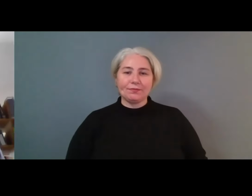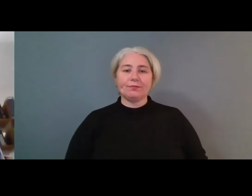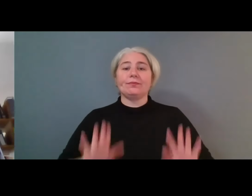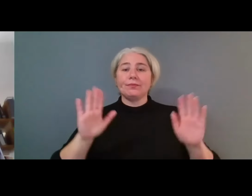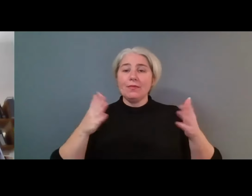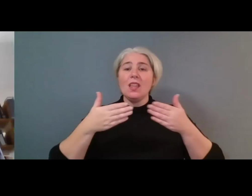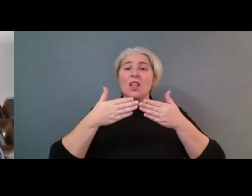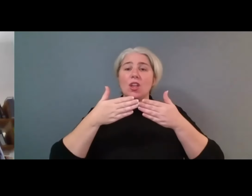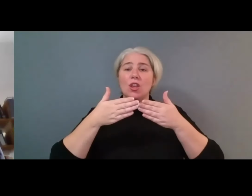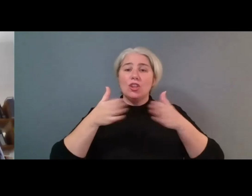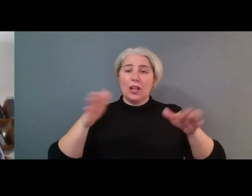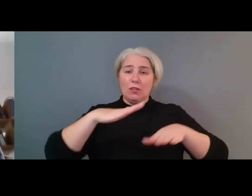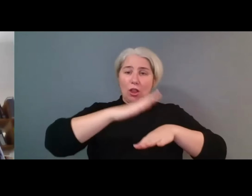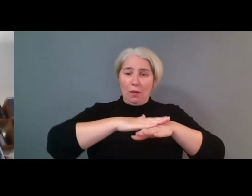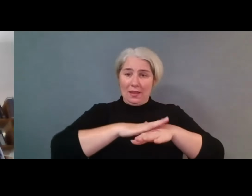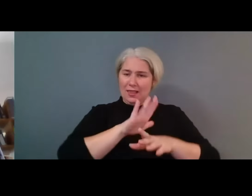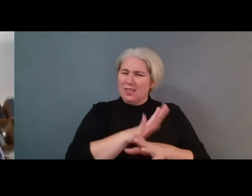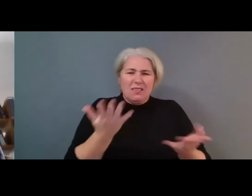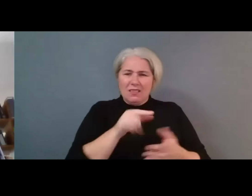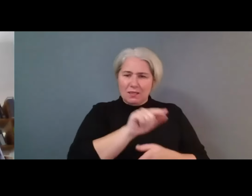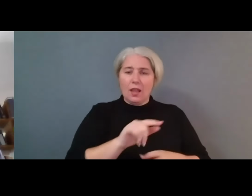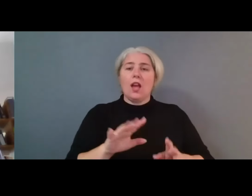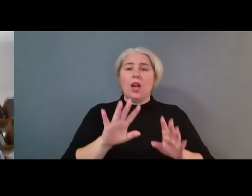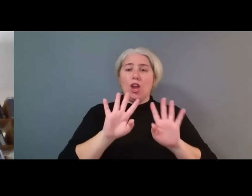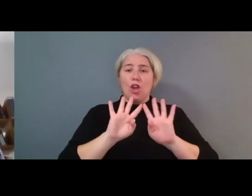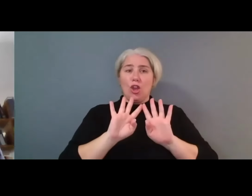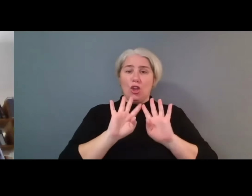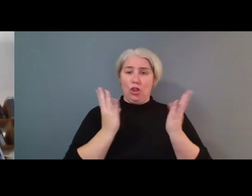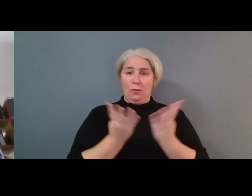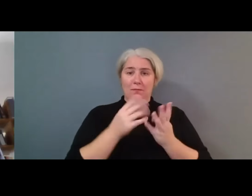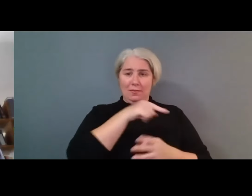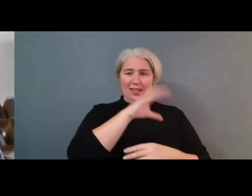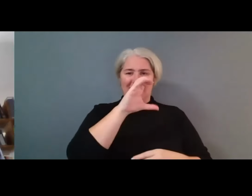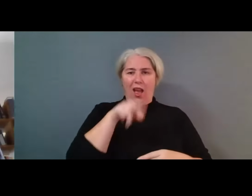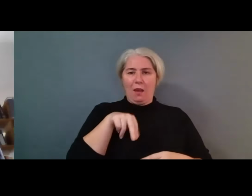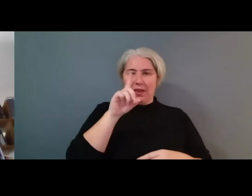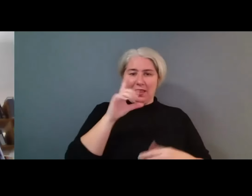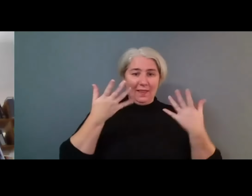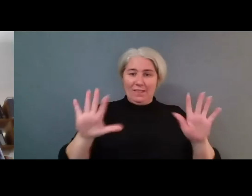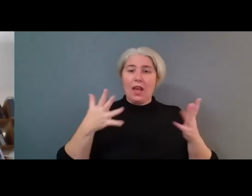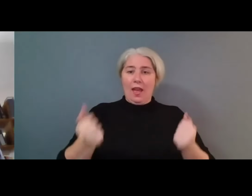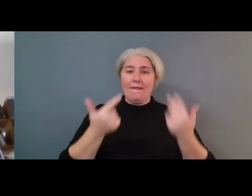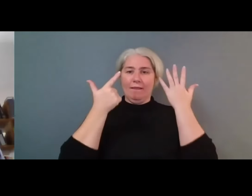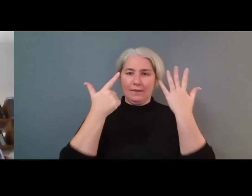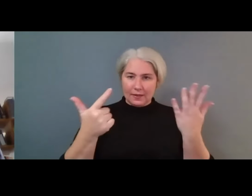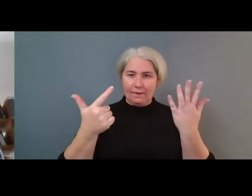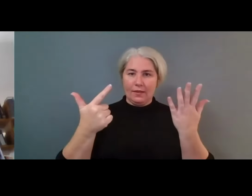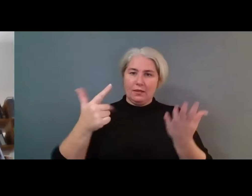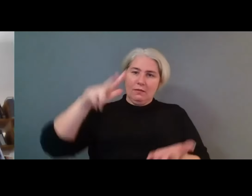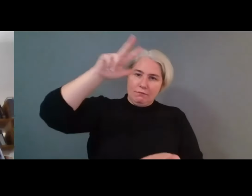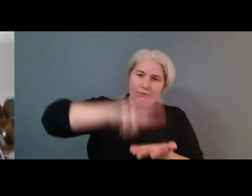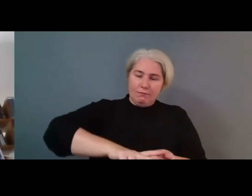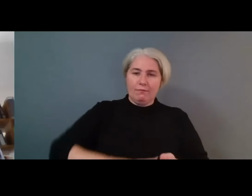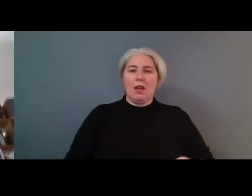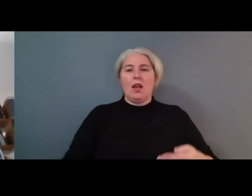the committee has adopted 7 general comments on various issues. For instance, general comment number